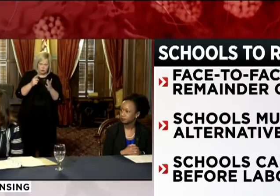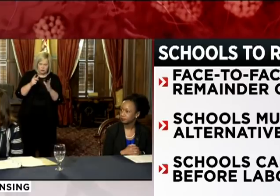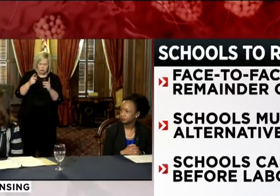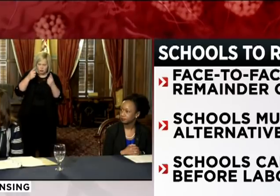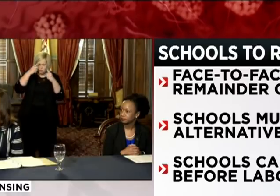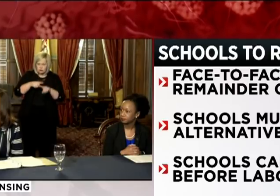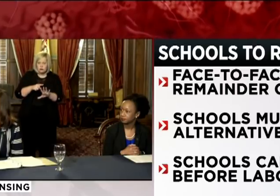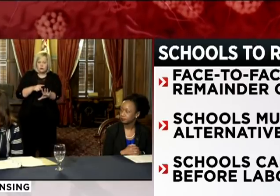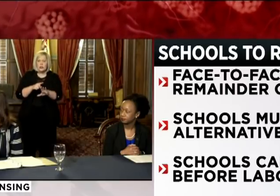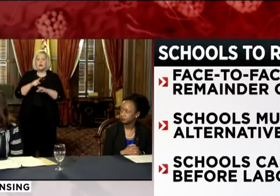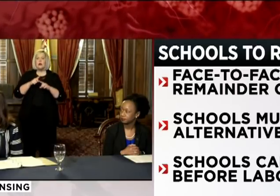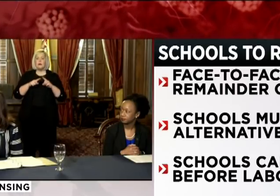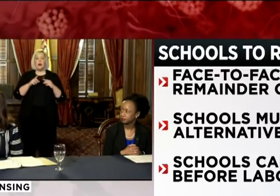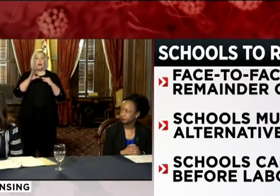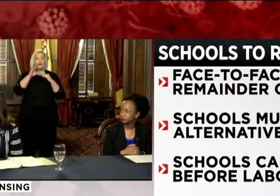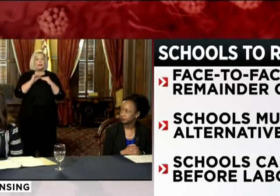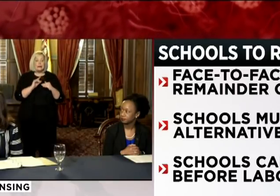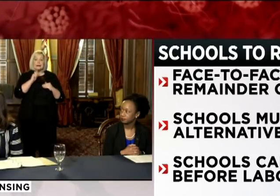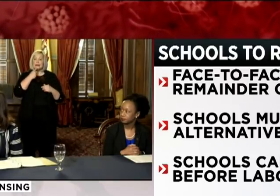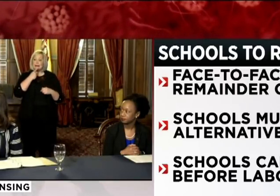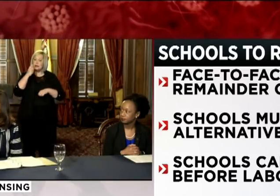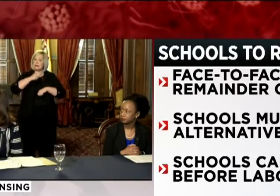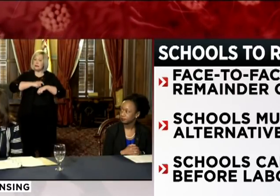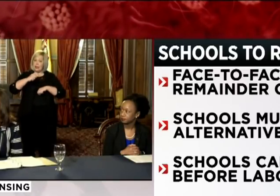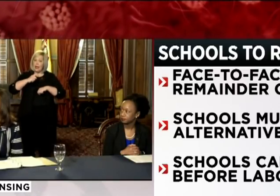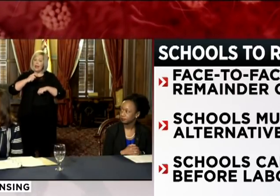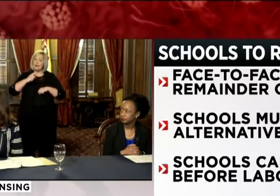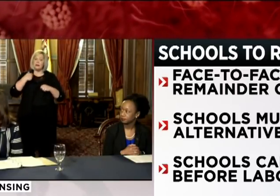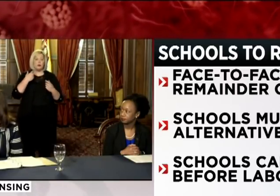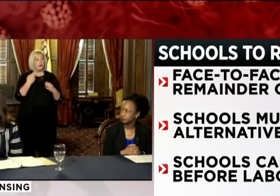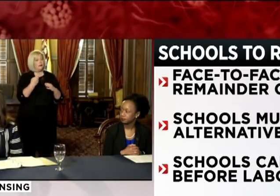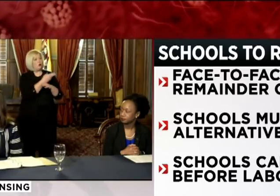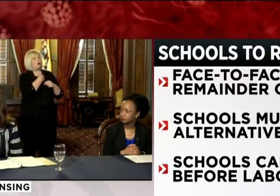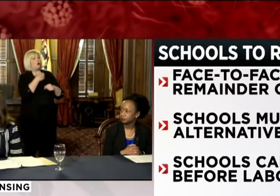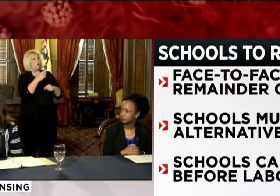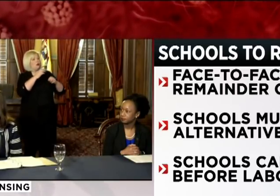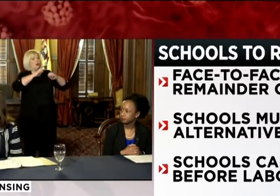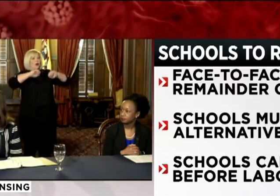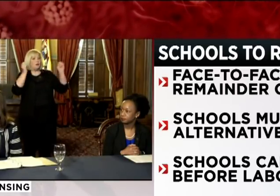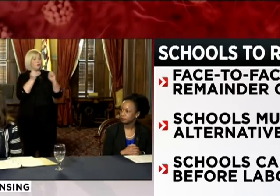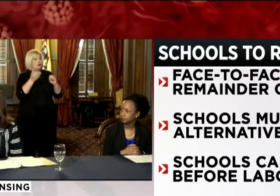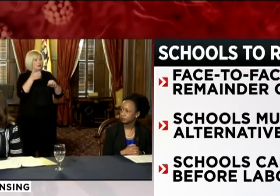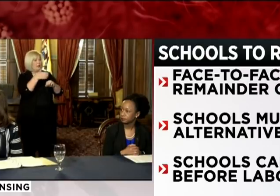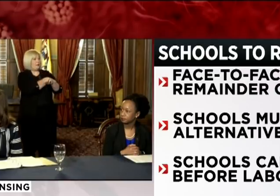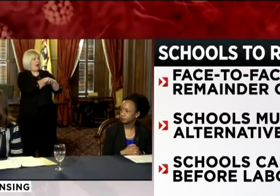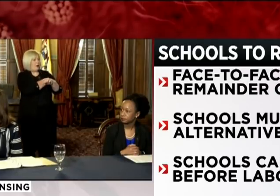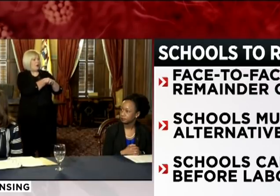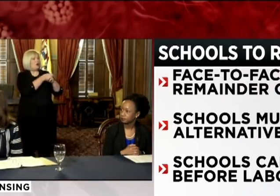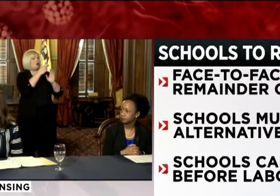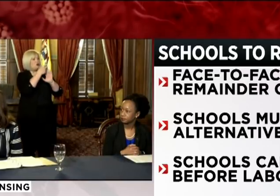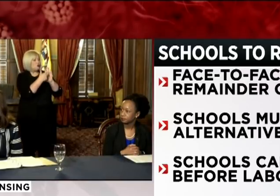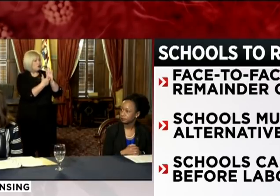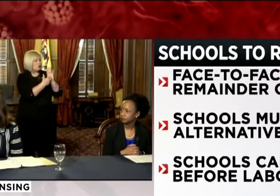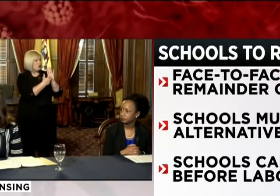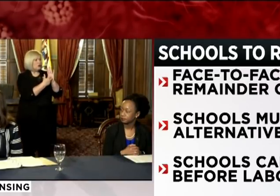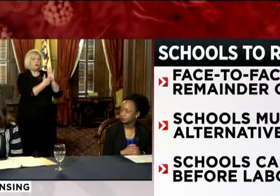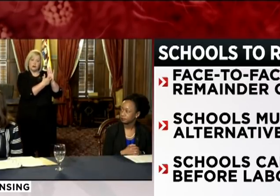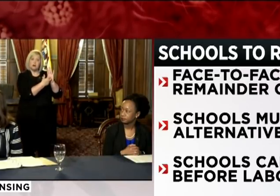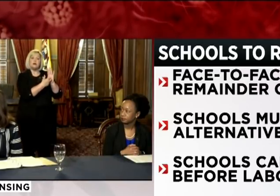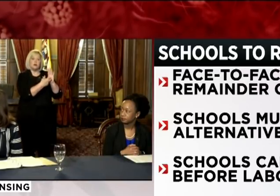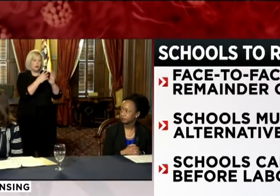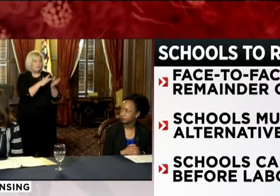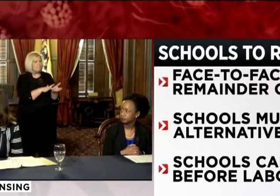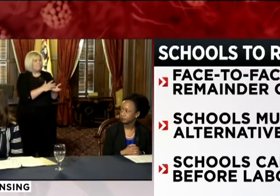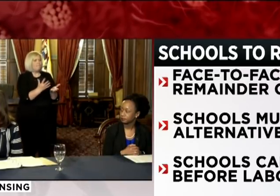it, but in much less serious times, these emergency authorities have been extended much longer than